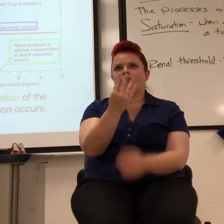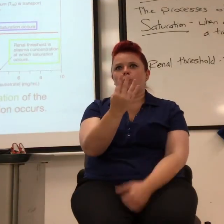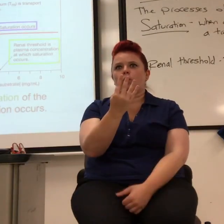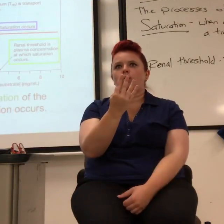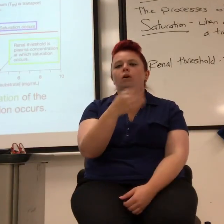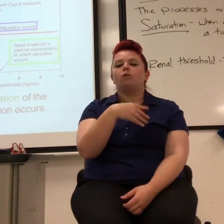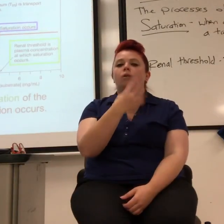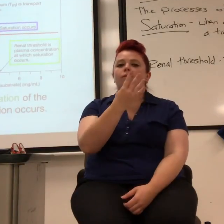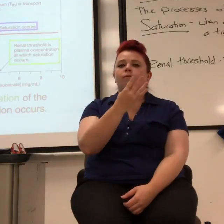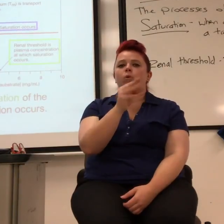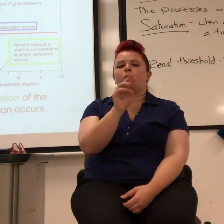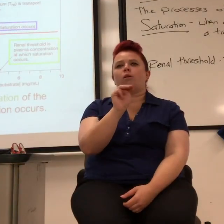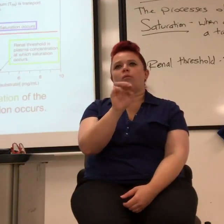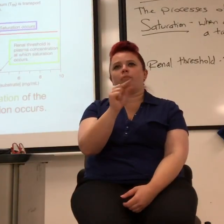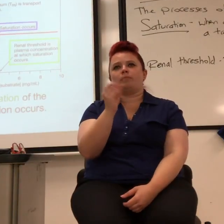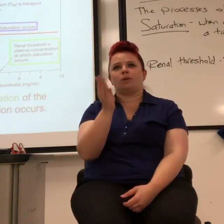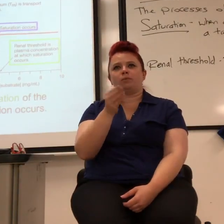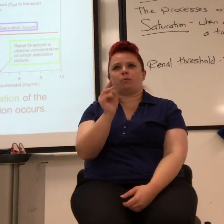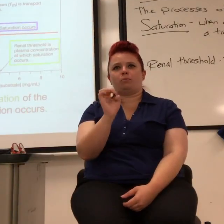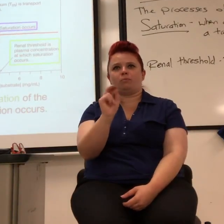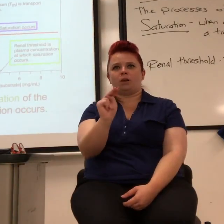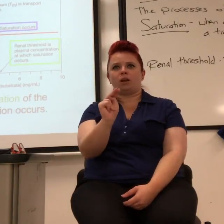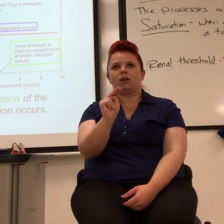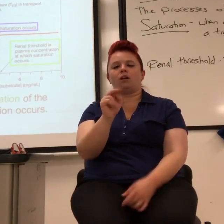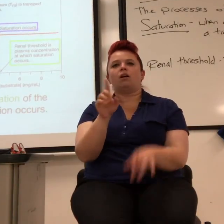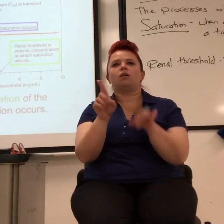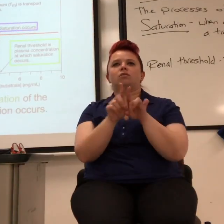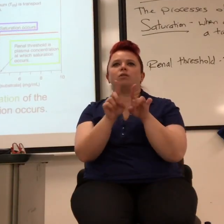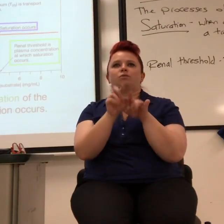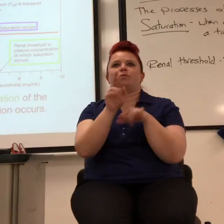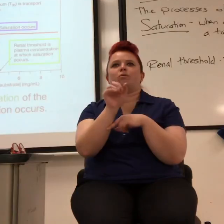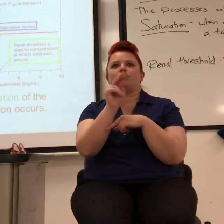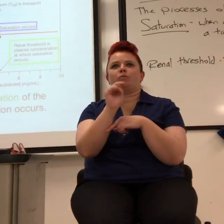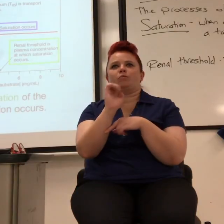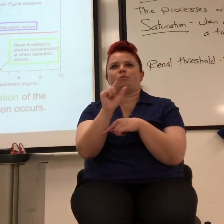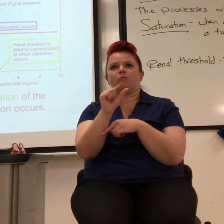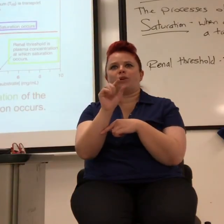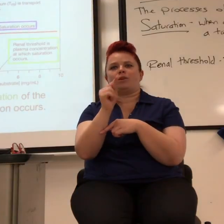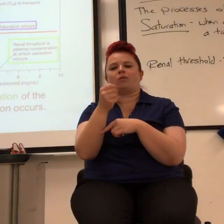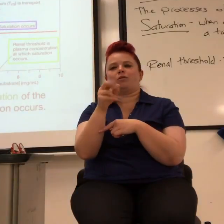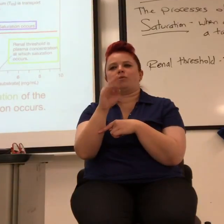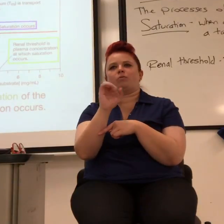4 mg per minute happens to be also the renal threshold, 4